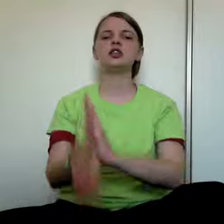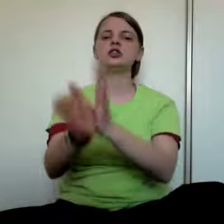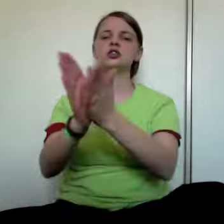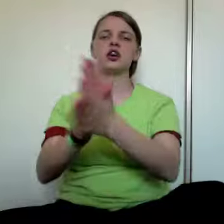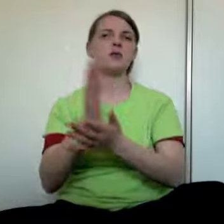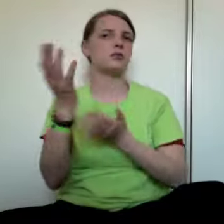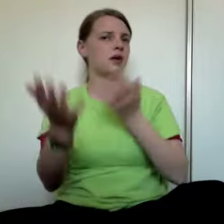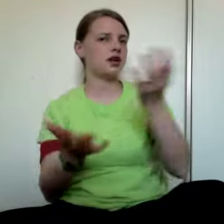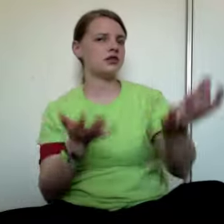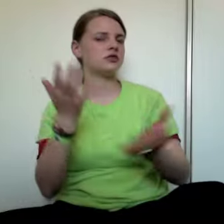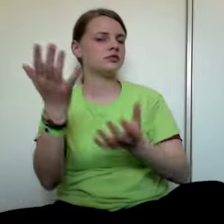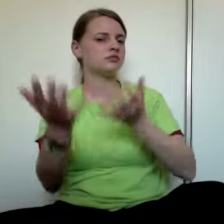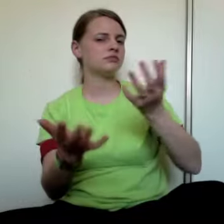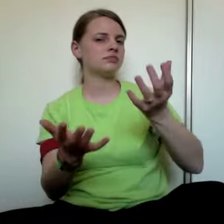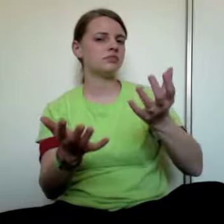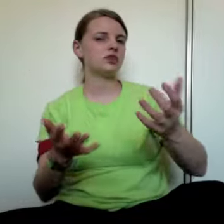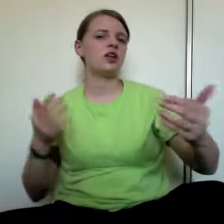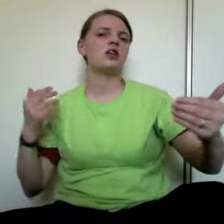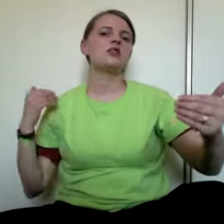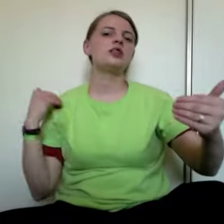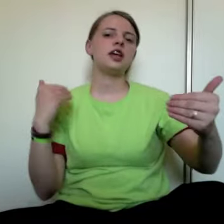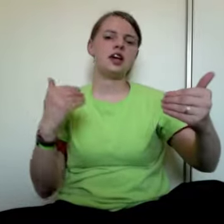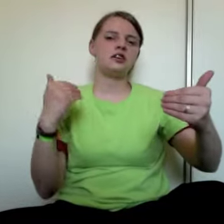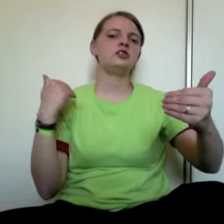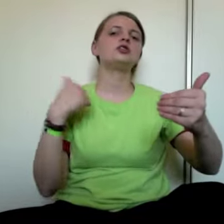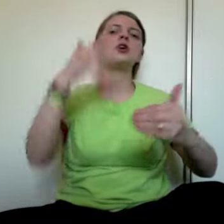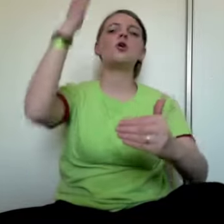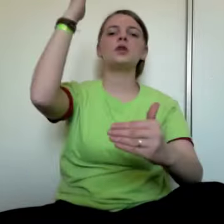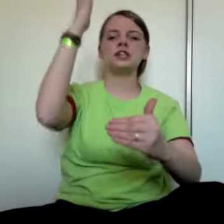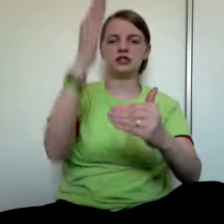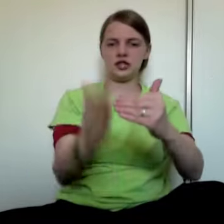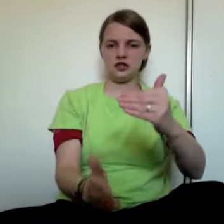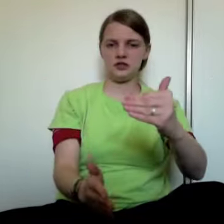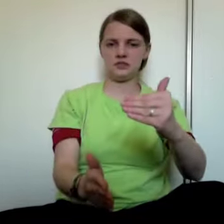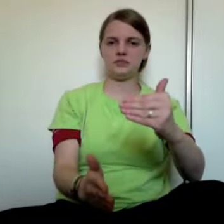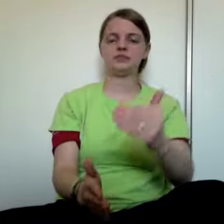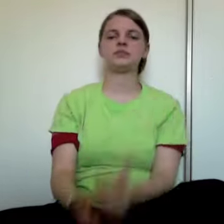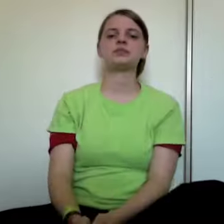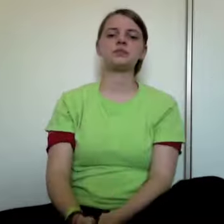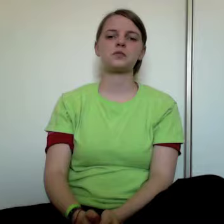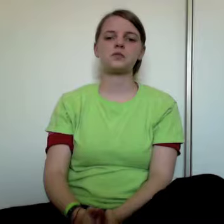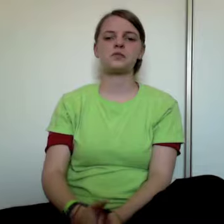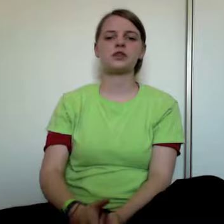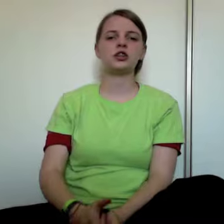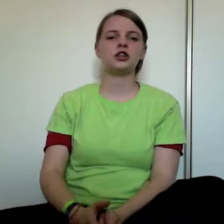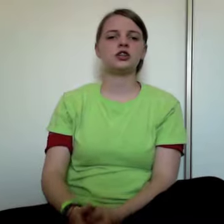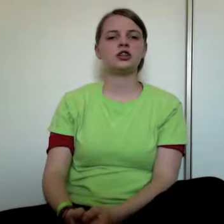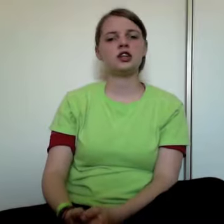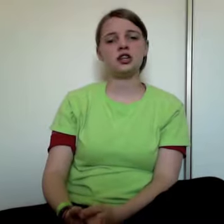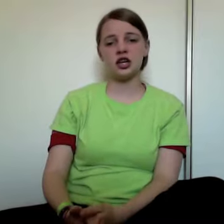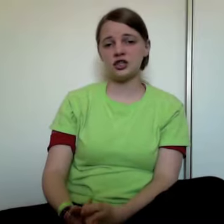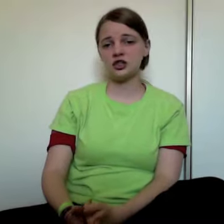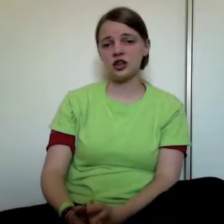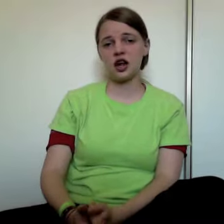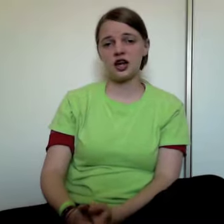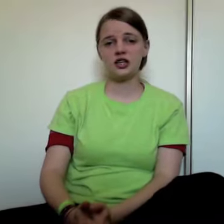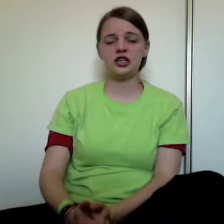to compromise, the end is always near. Then the next line is